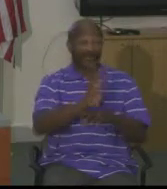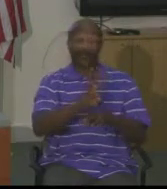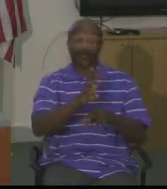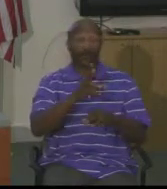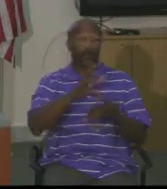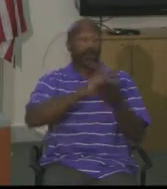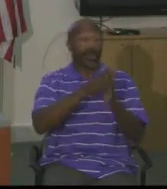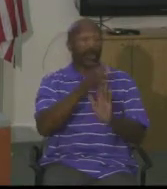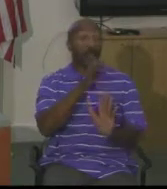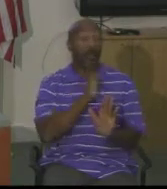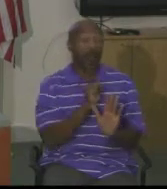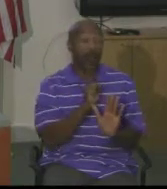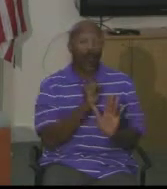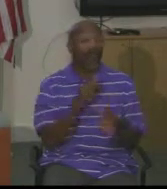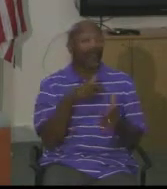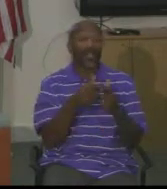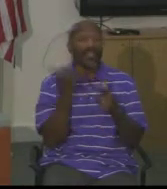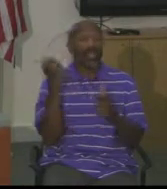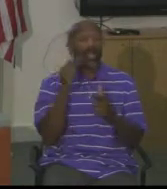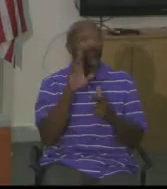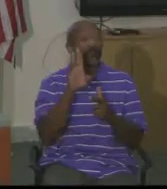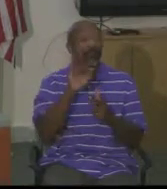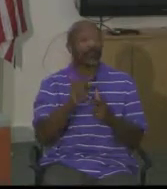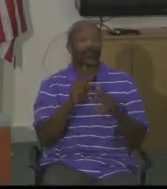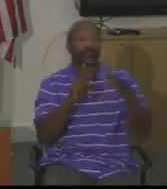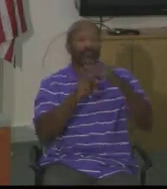became old, then this bus disappeared.